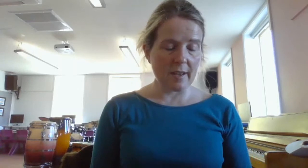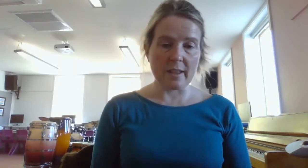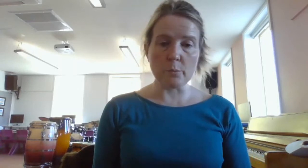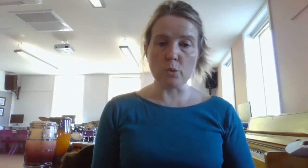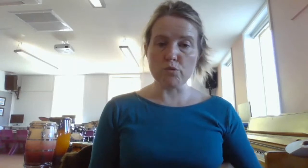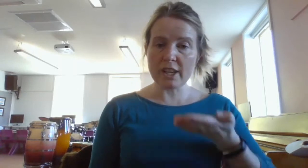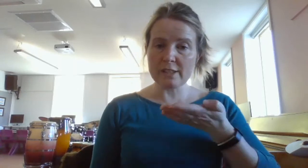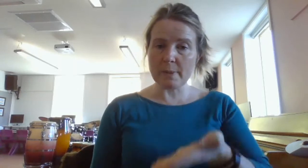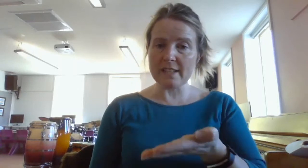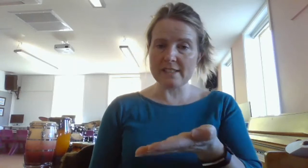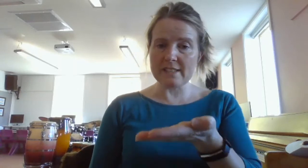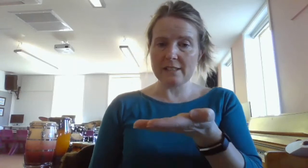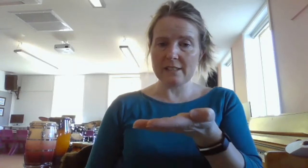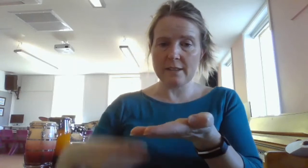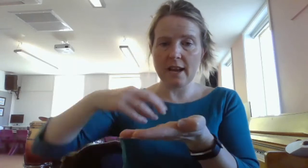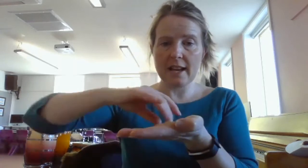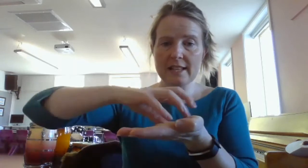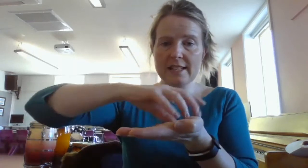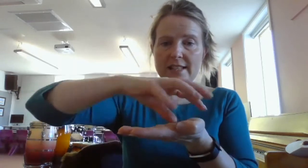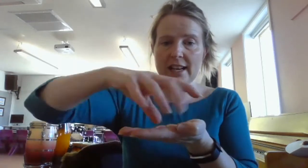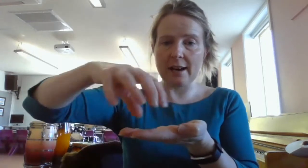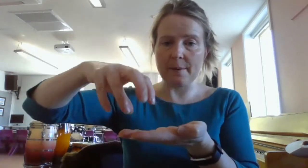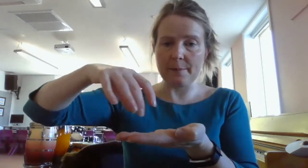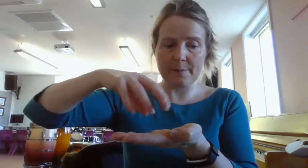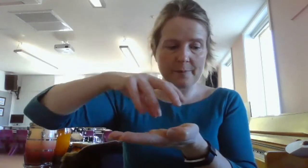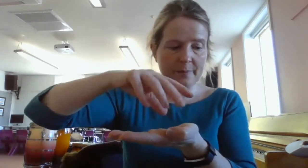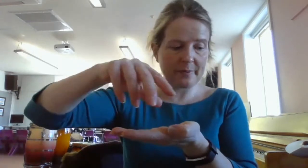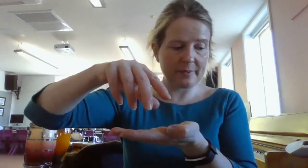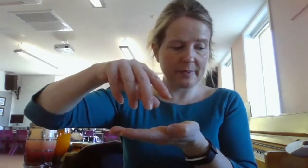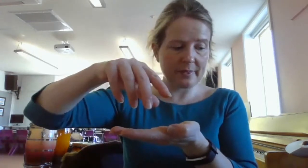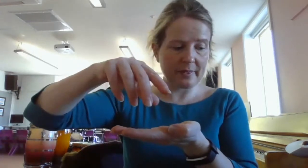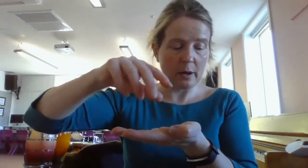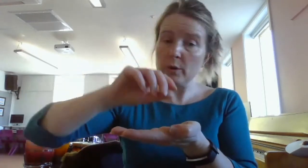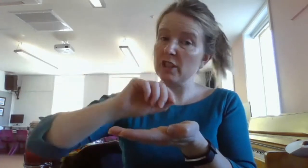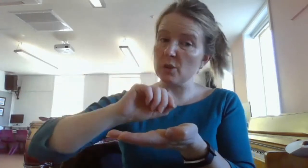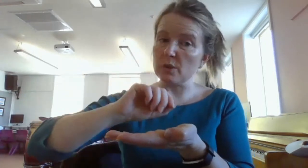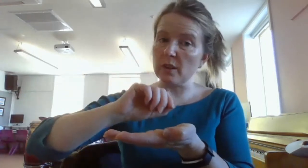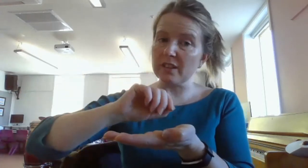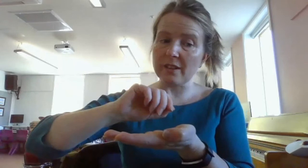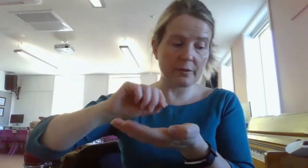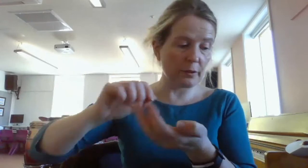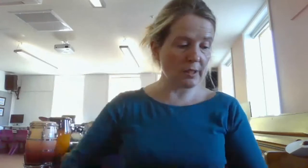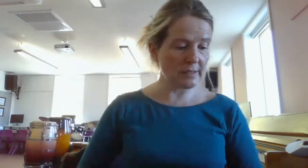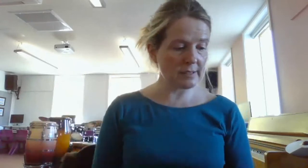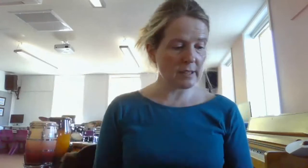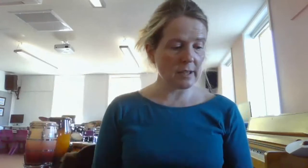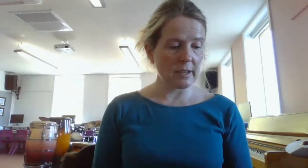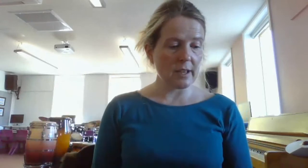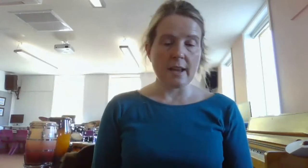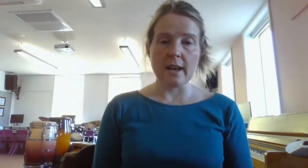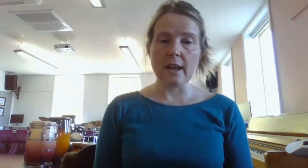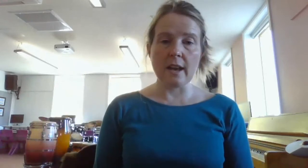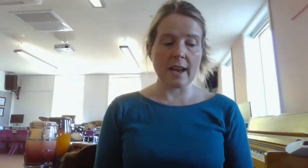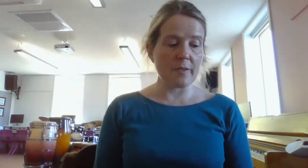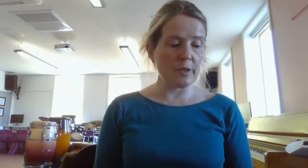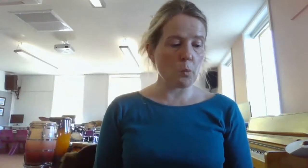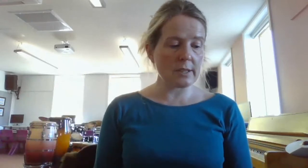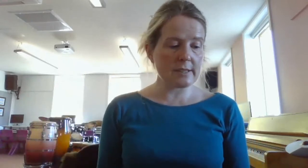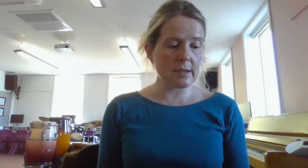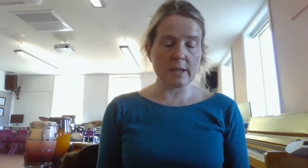then more rice-based dinner, dinner, which is also the sign for rice. And one sign